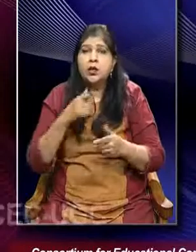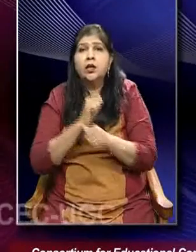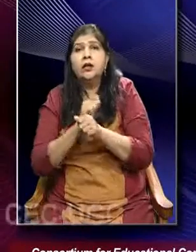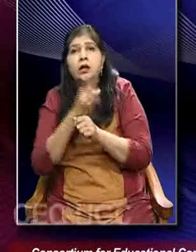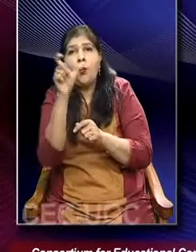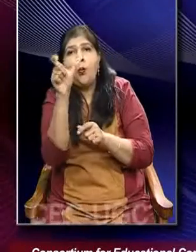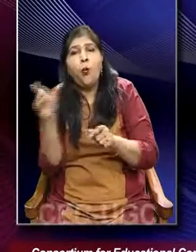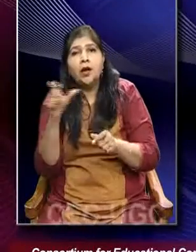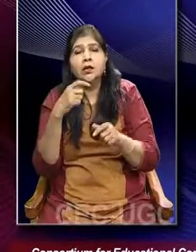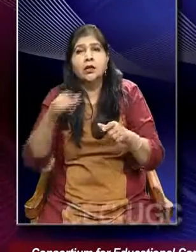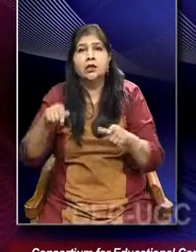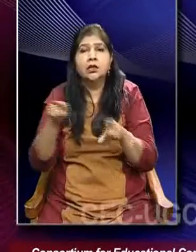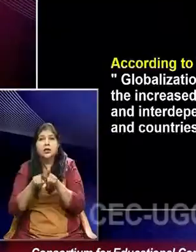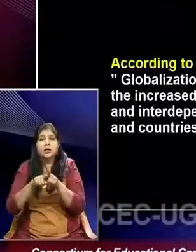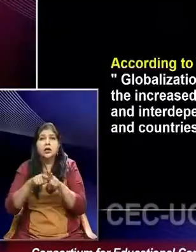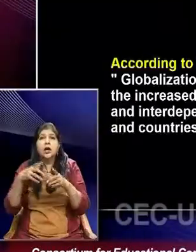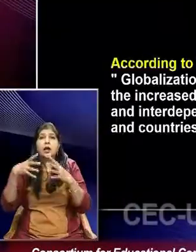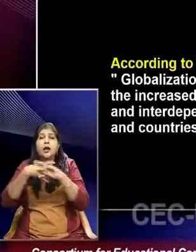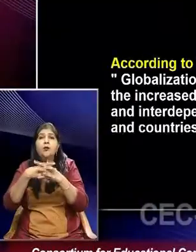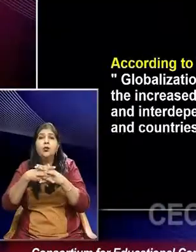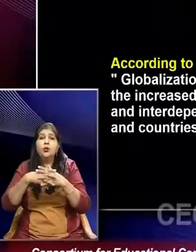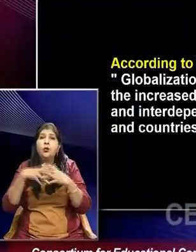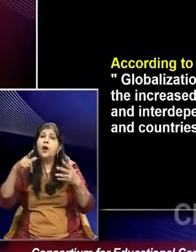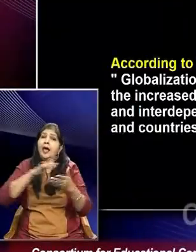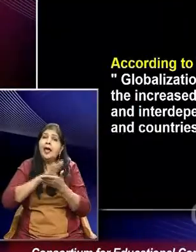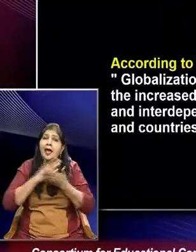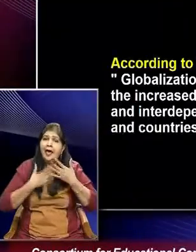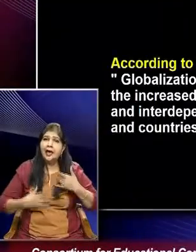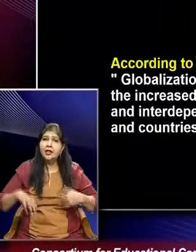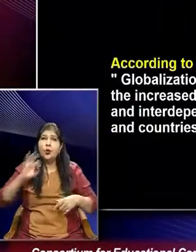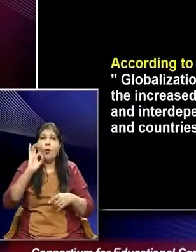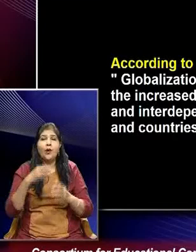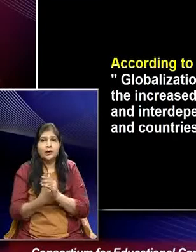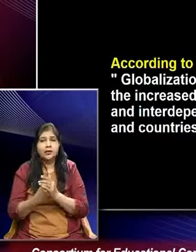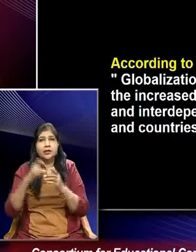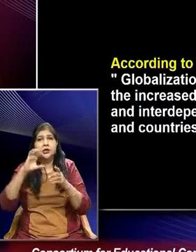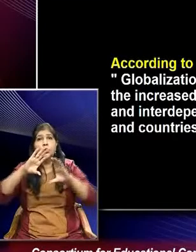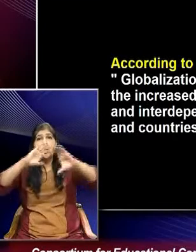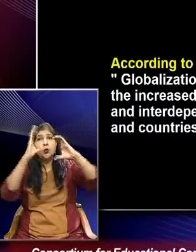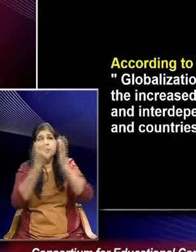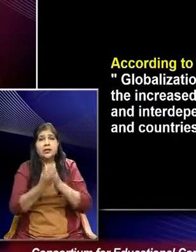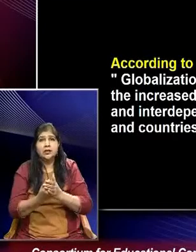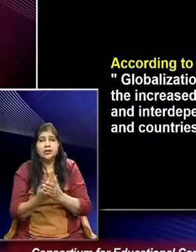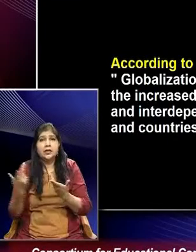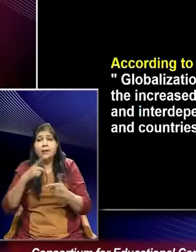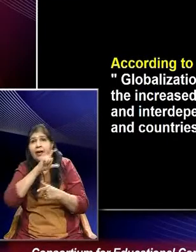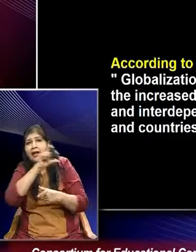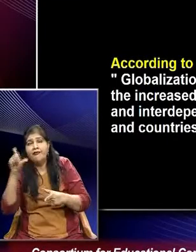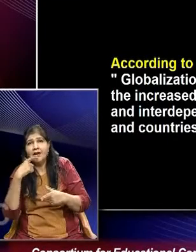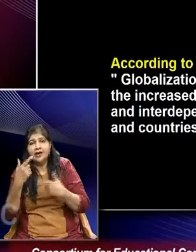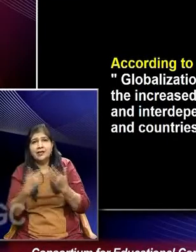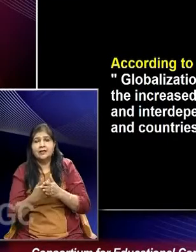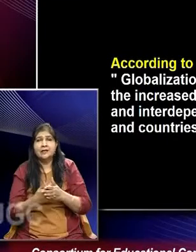that according to World Health Organization, globalization can be defined